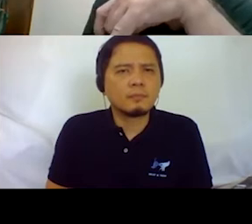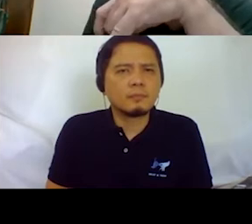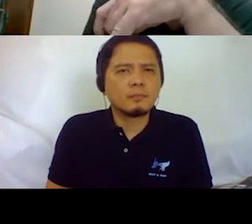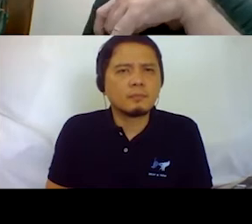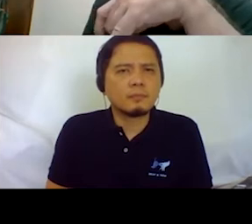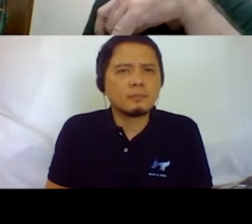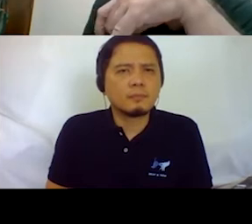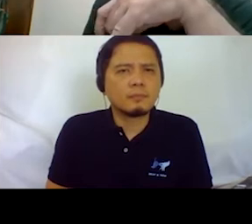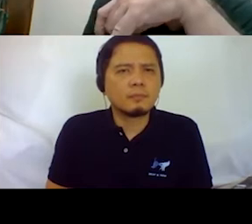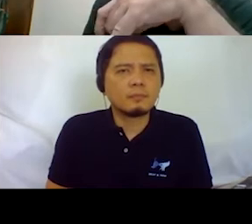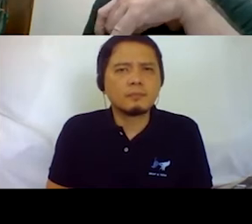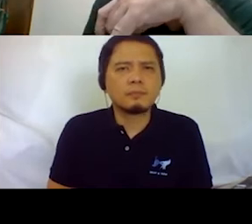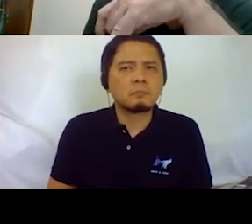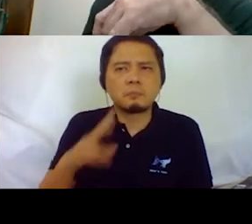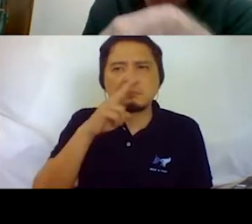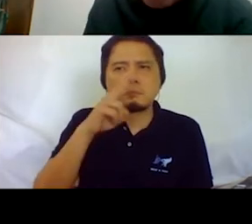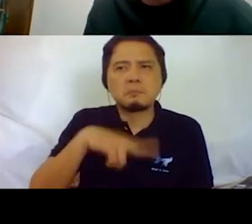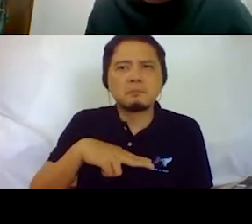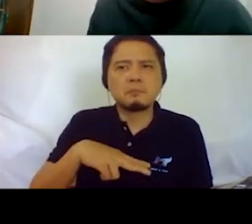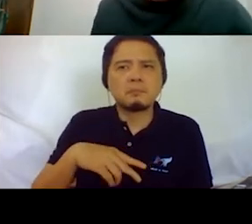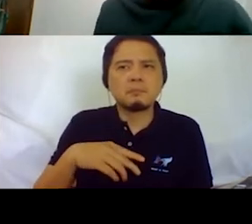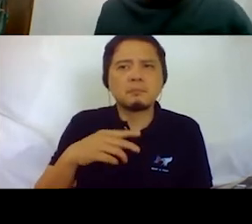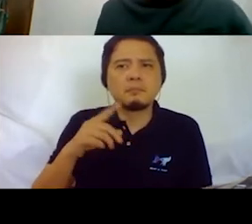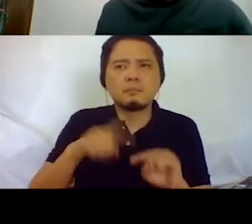Why it's not showing?